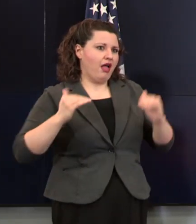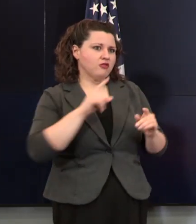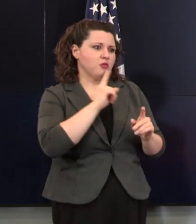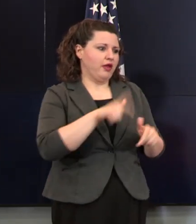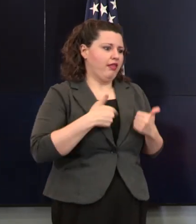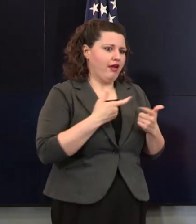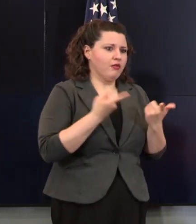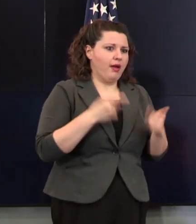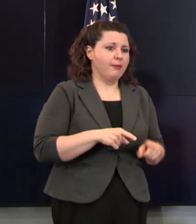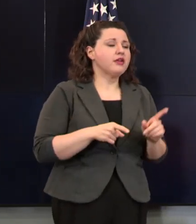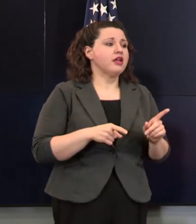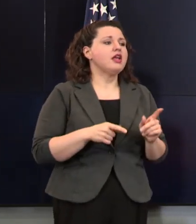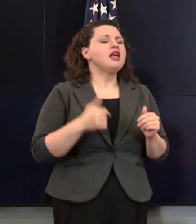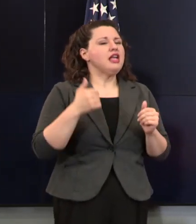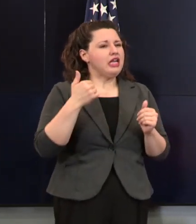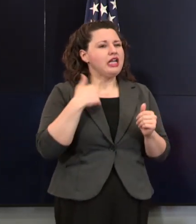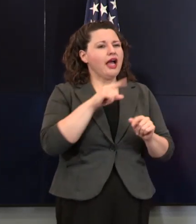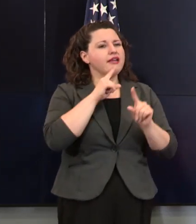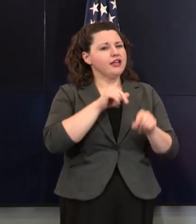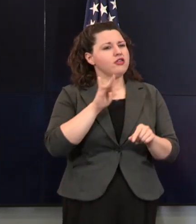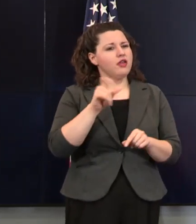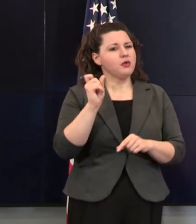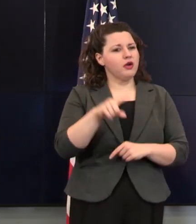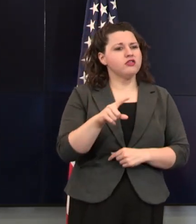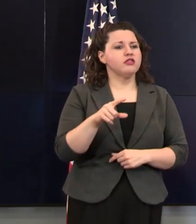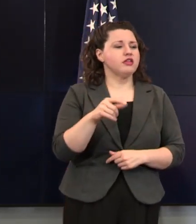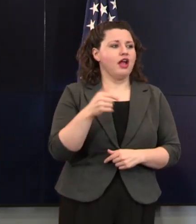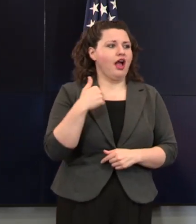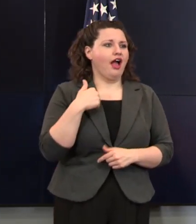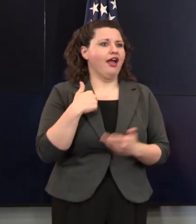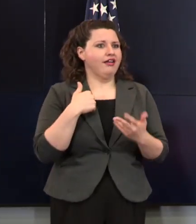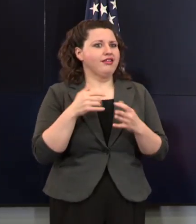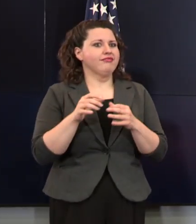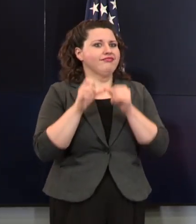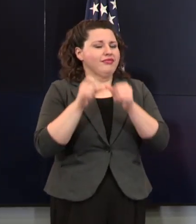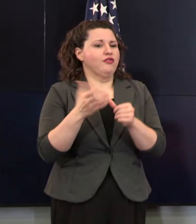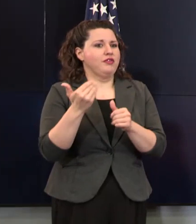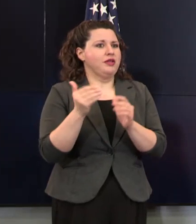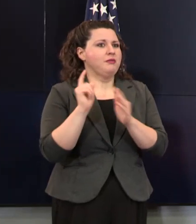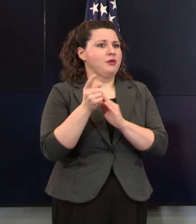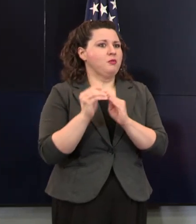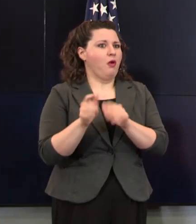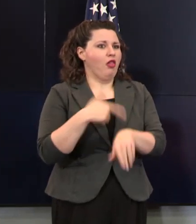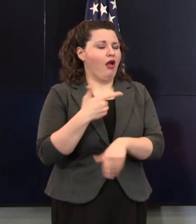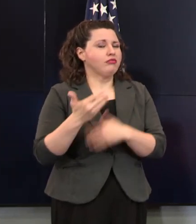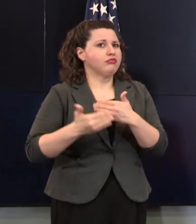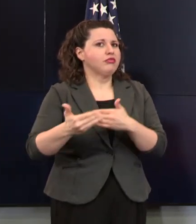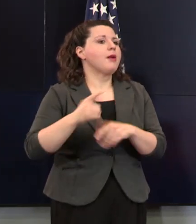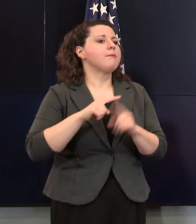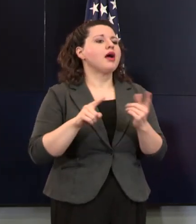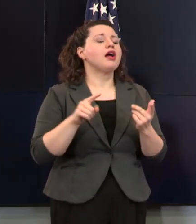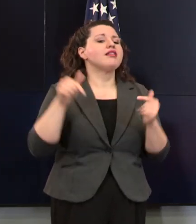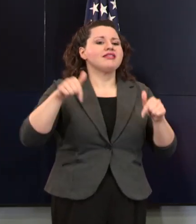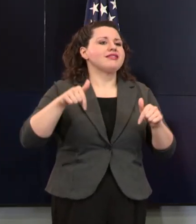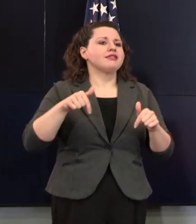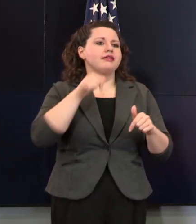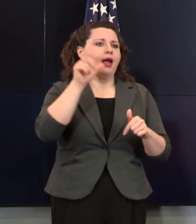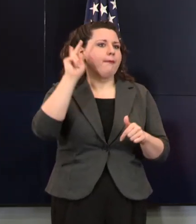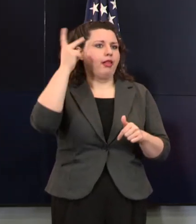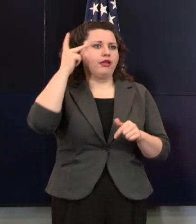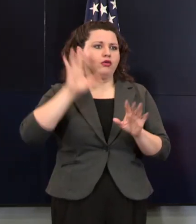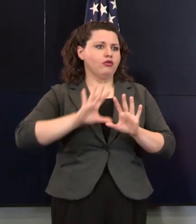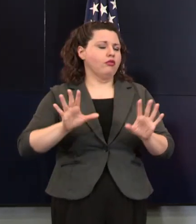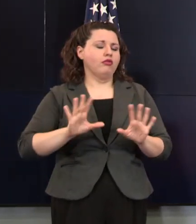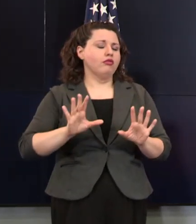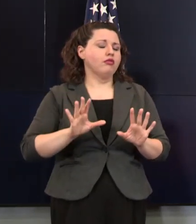before I stepped off, and I kind of had a hard stop and went 15 minutes longer than I had said I would be able to do. But this isn't political. That's one of the